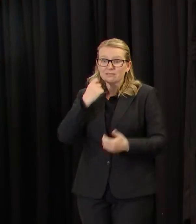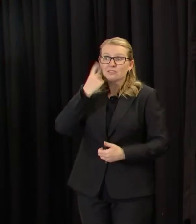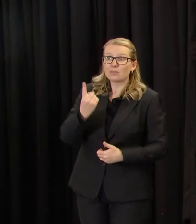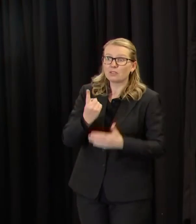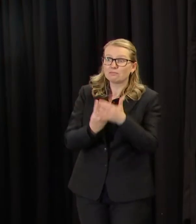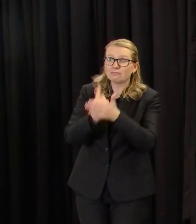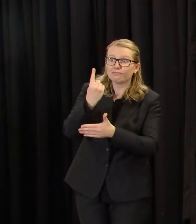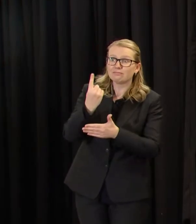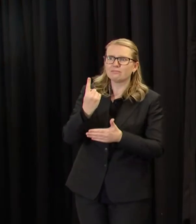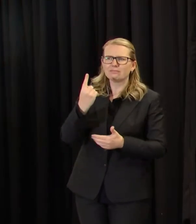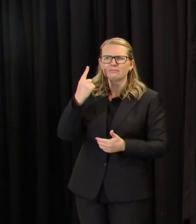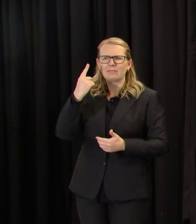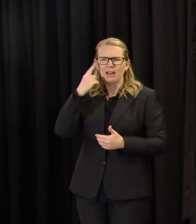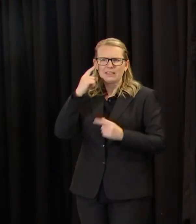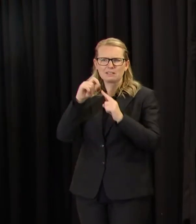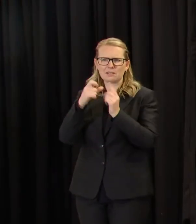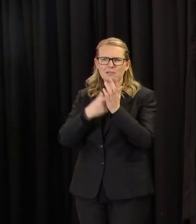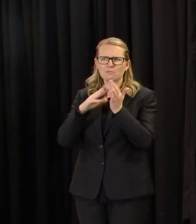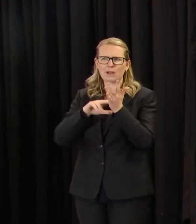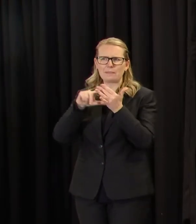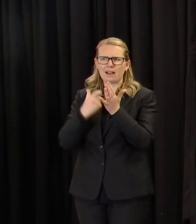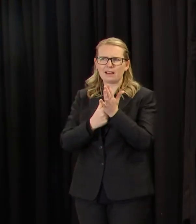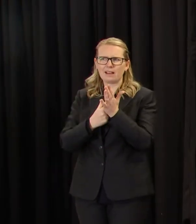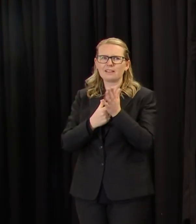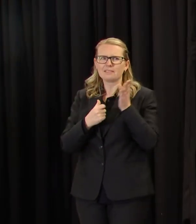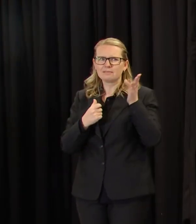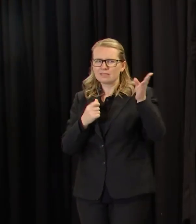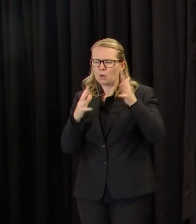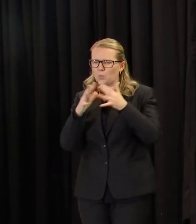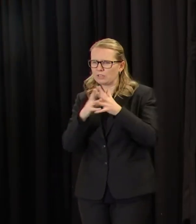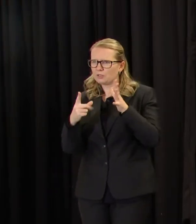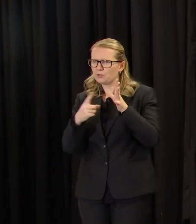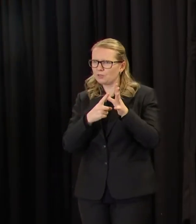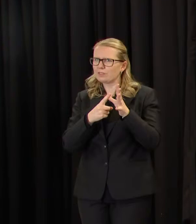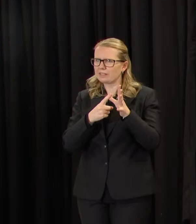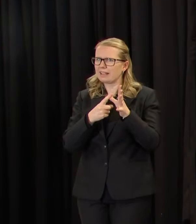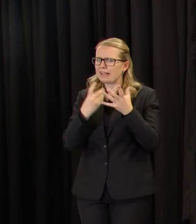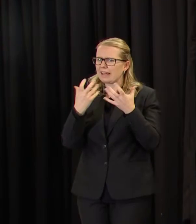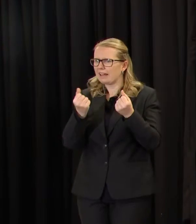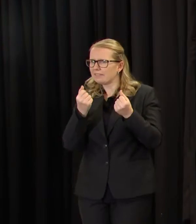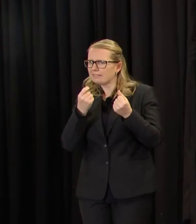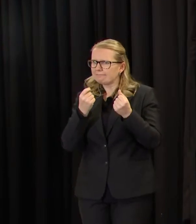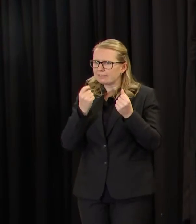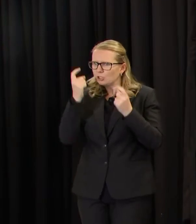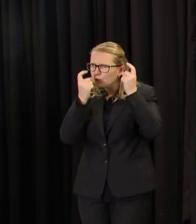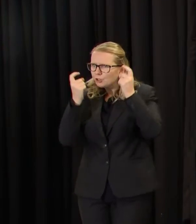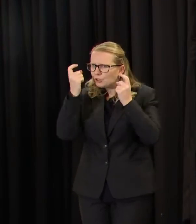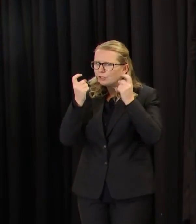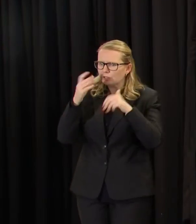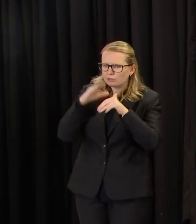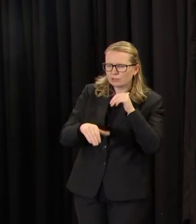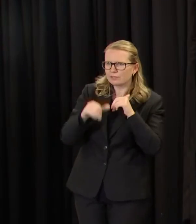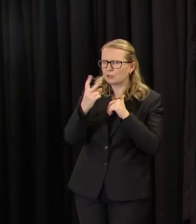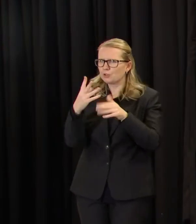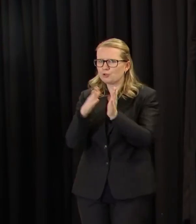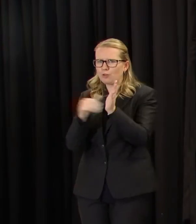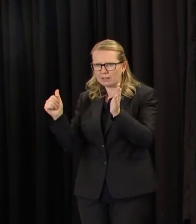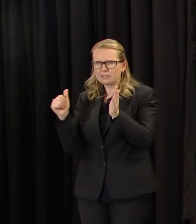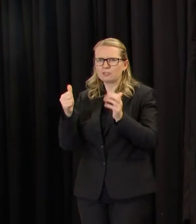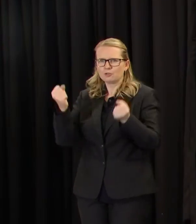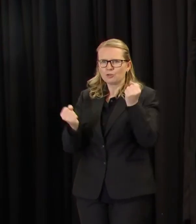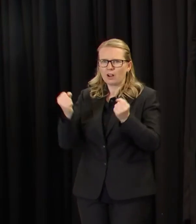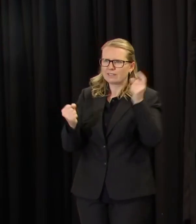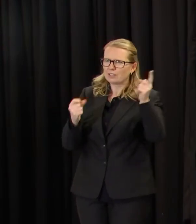think the Premier of West Australia is dealing with a couple of truckies at the moment. So no one's immune from this. At the end of the day, what I was keen to